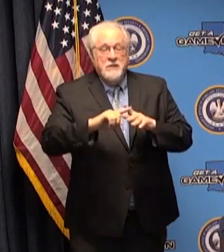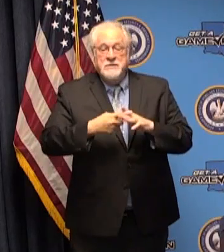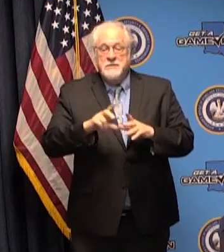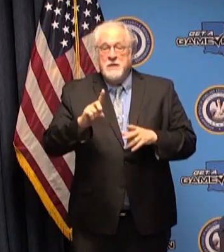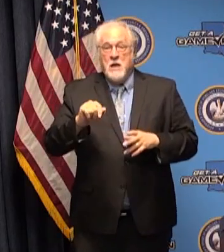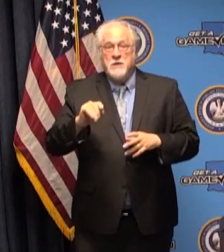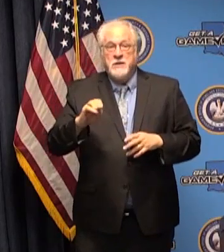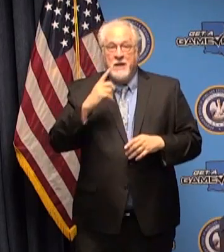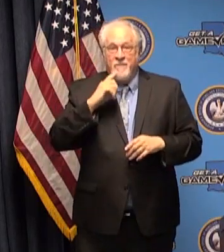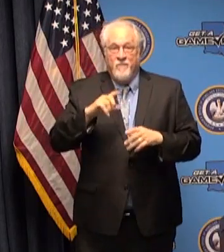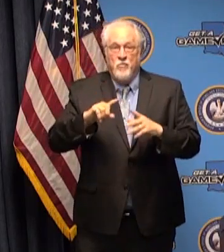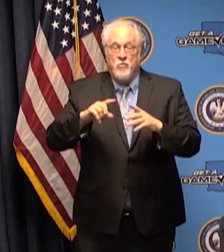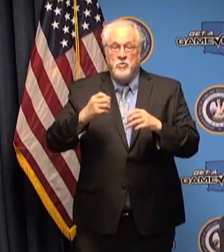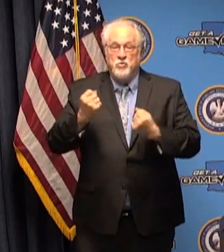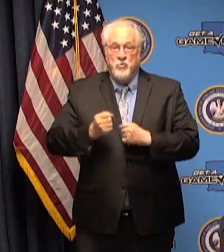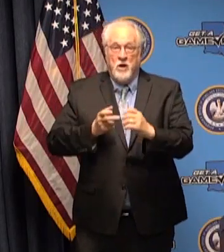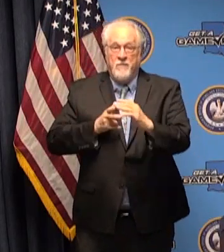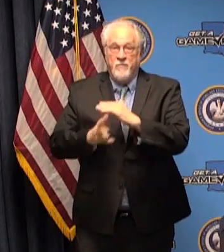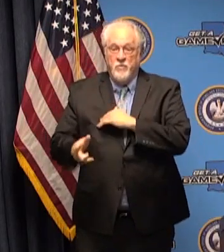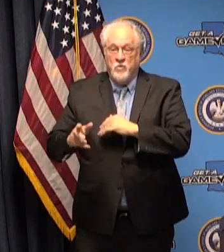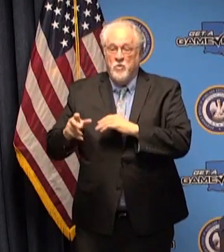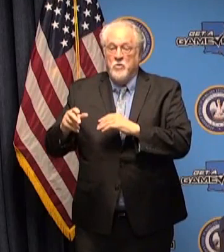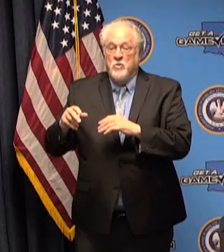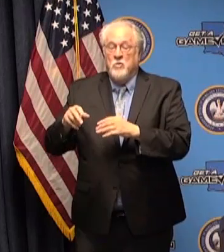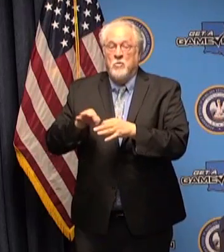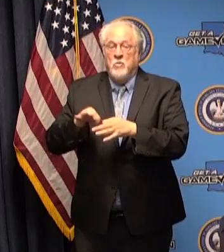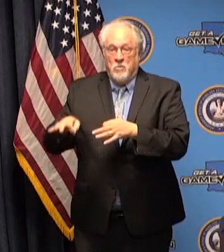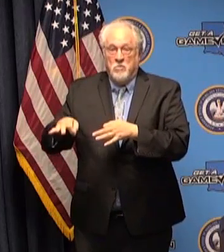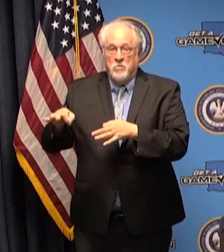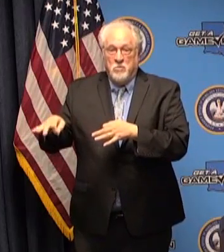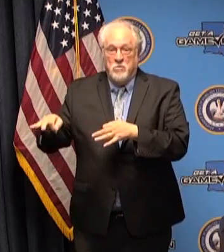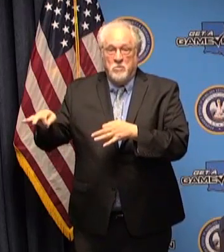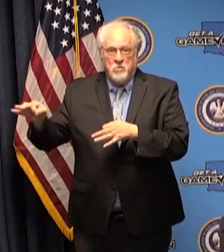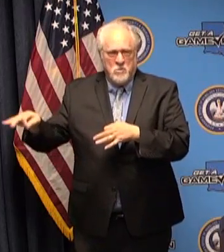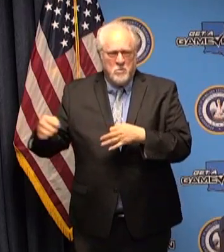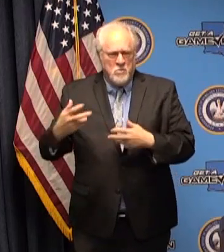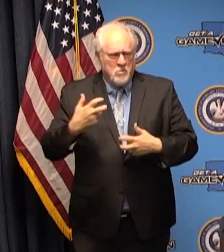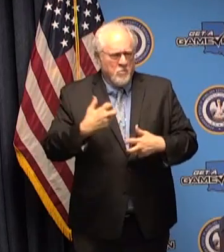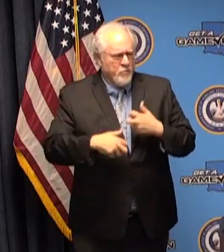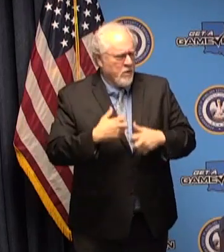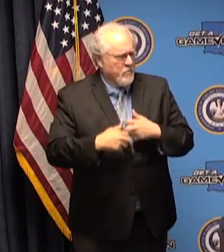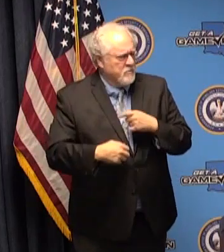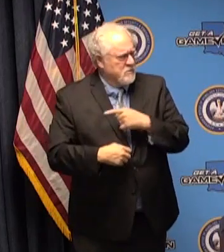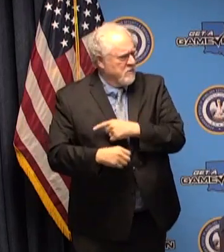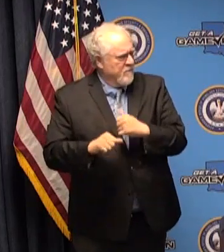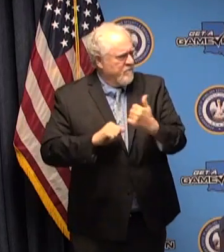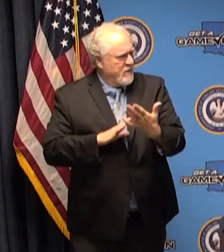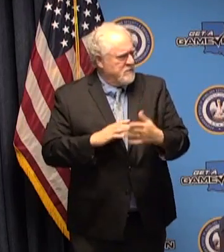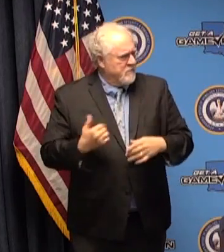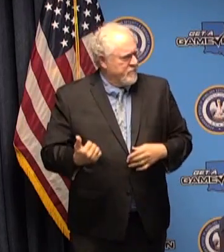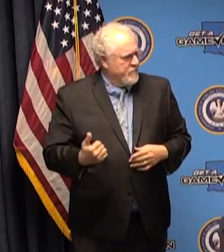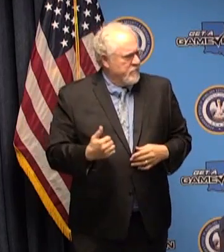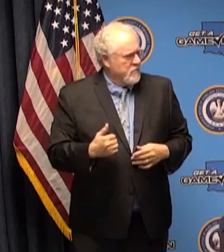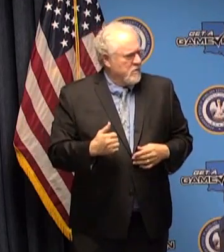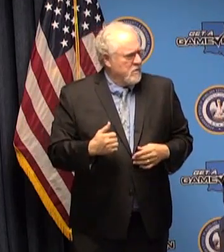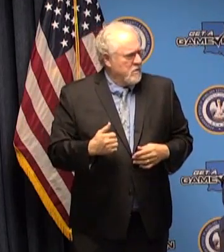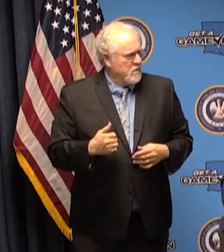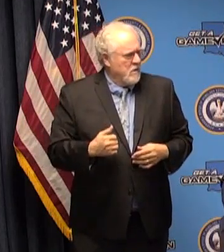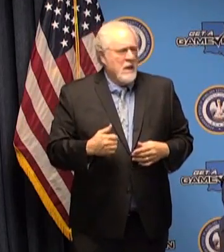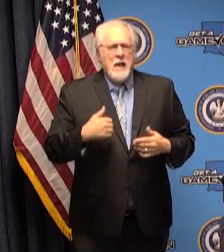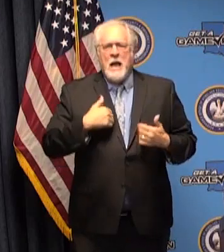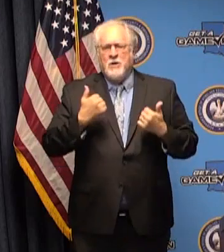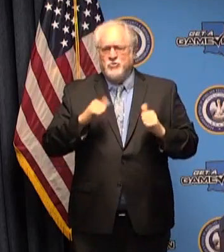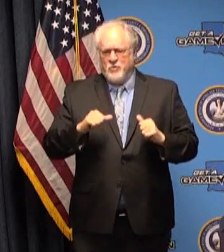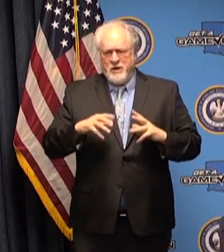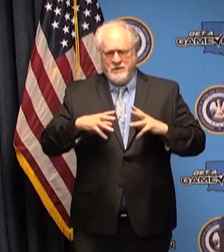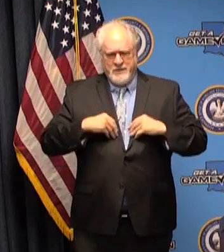date for those drive-through testing sites in New Orleans and Jefferson keeps getting pushed back. What are the logistical problems that y'all are running into? Okay. I'll